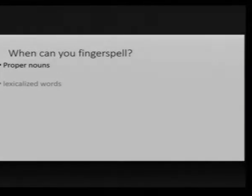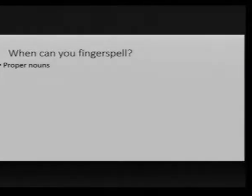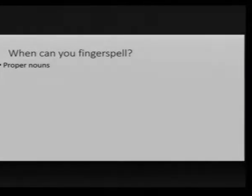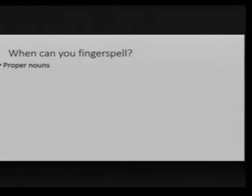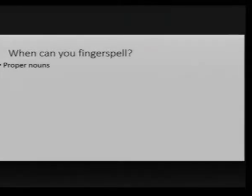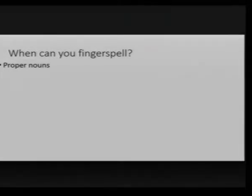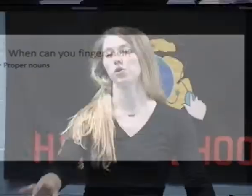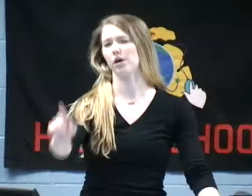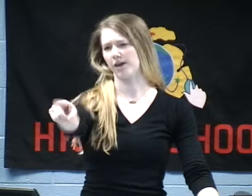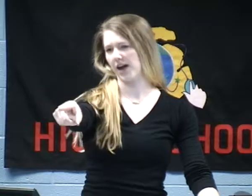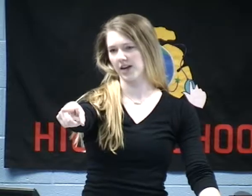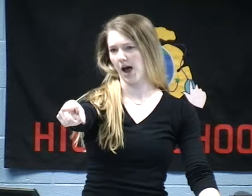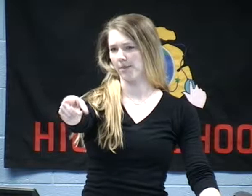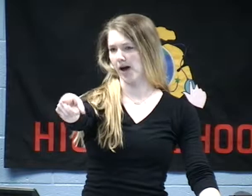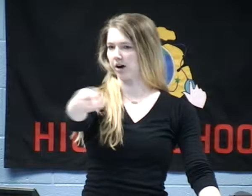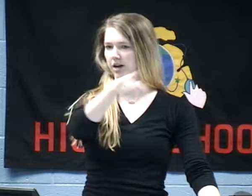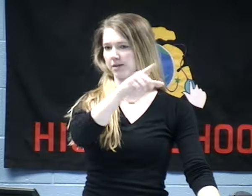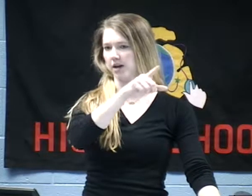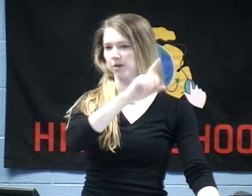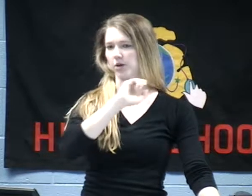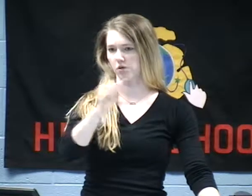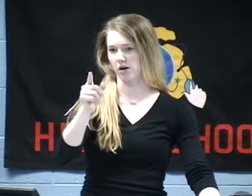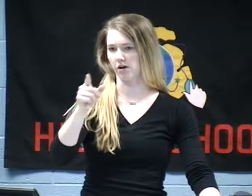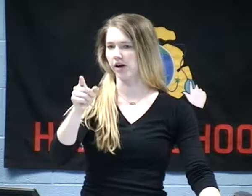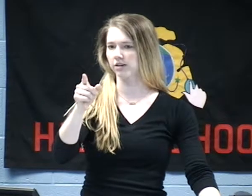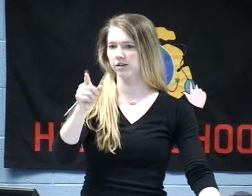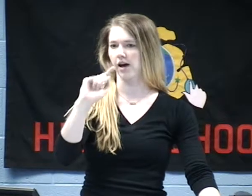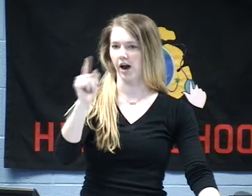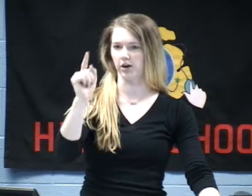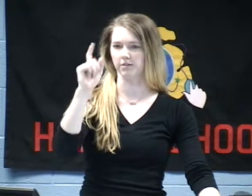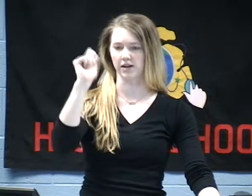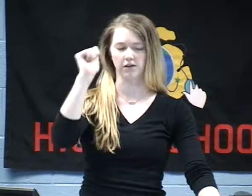Lexicalized words. But yes, you are right. I did not put acronyms on here, but you are correct. Acronyms, definitely.